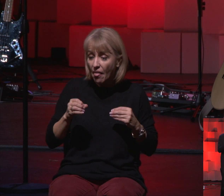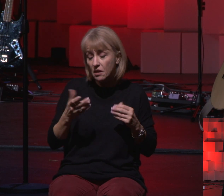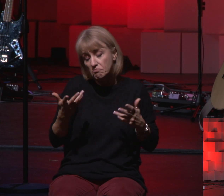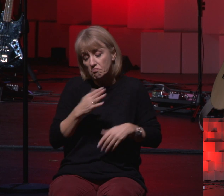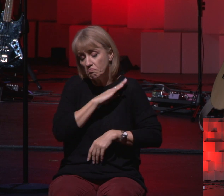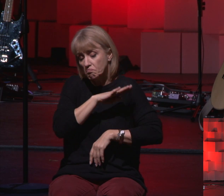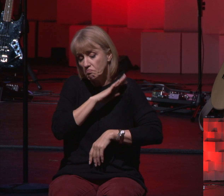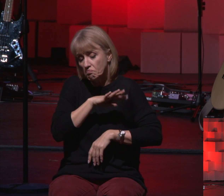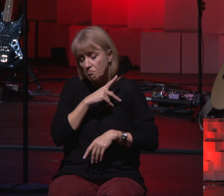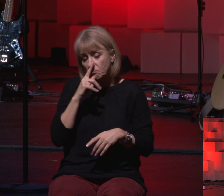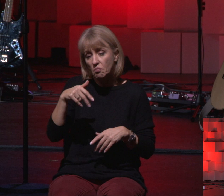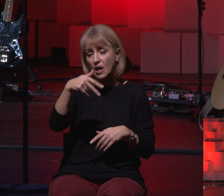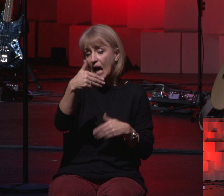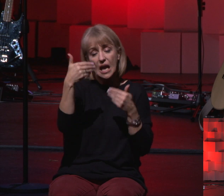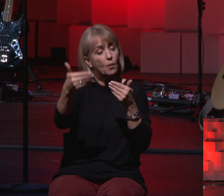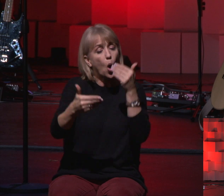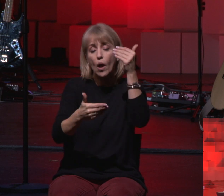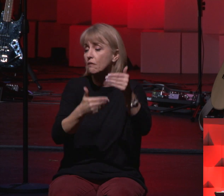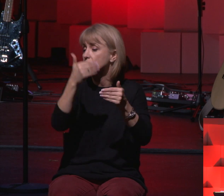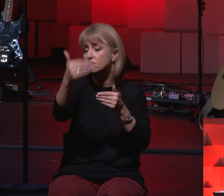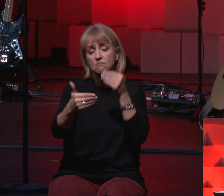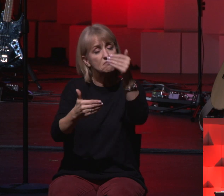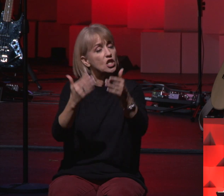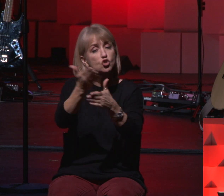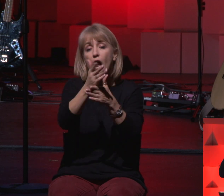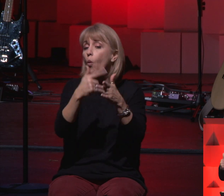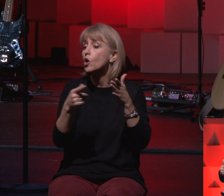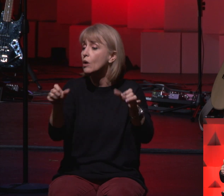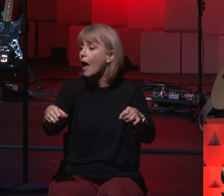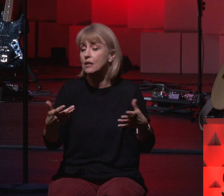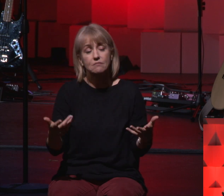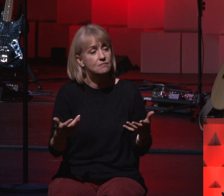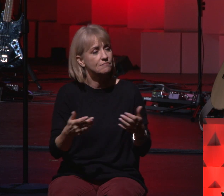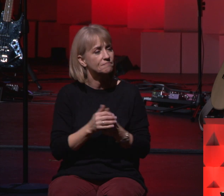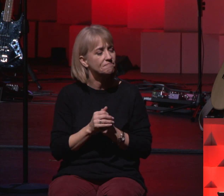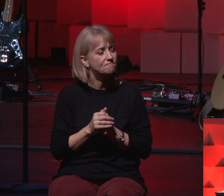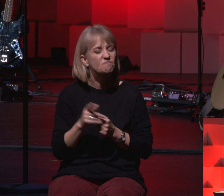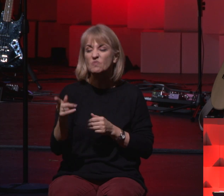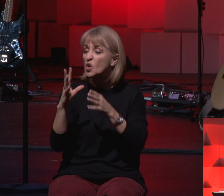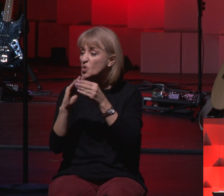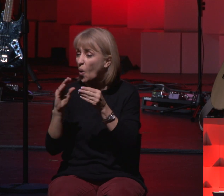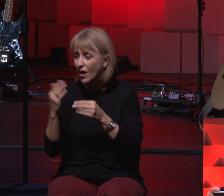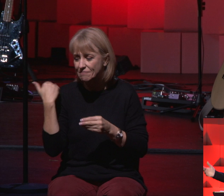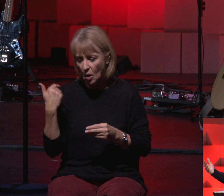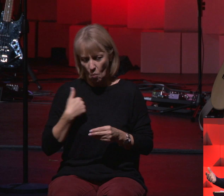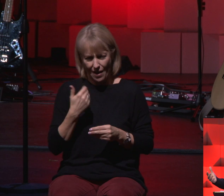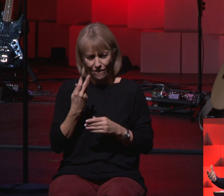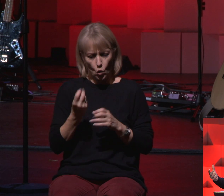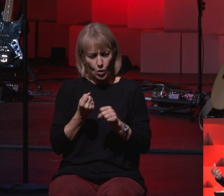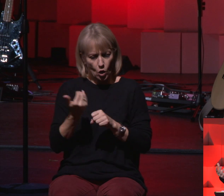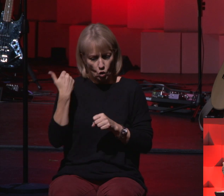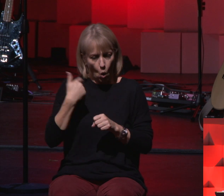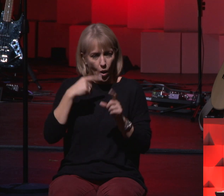They go to the next one and they go. They would just go and share and do whatever they could. It was a few years back, we went on a missions trip with Marcus Pearson down